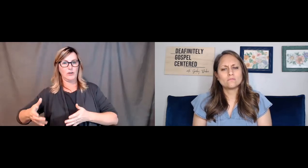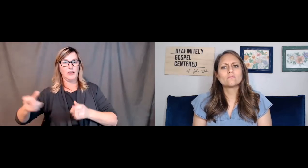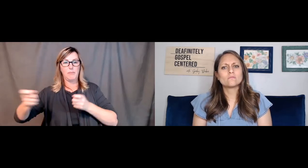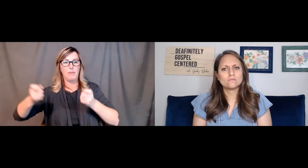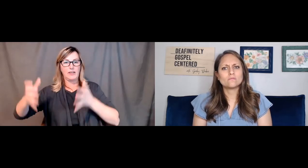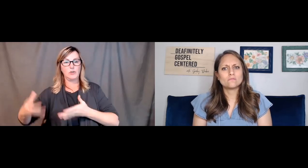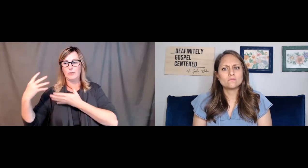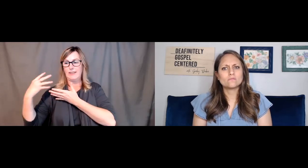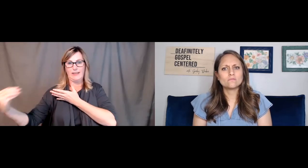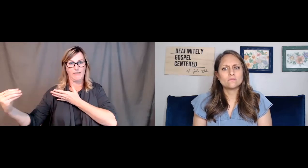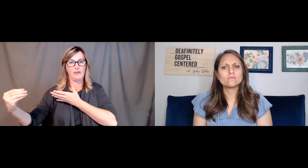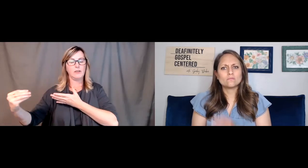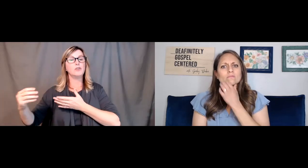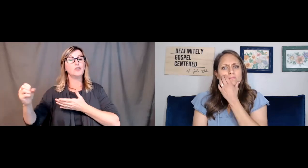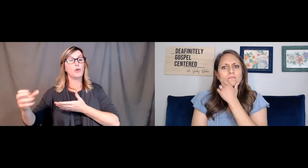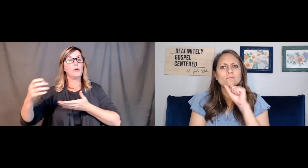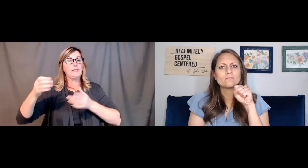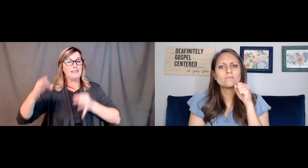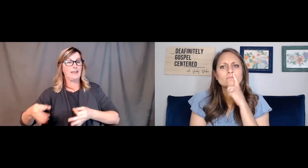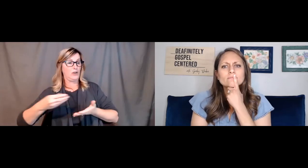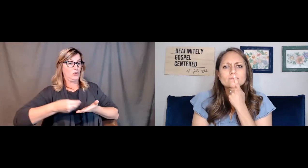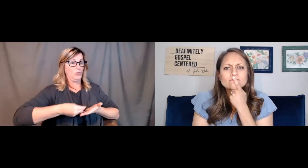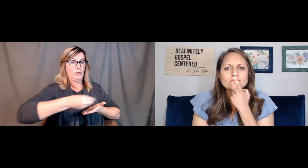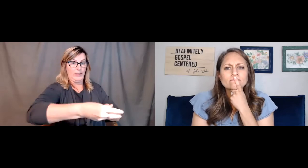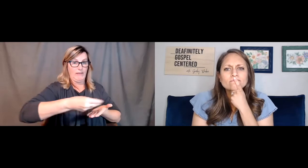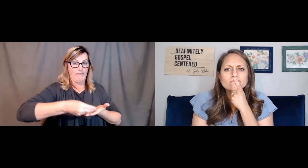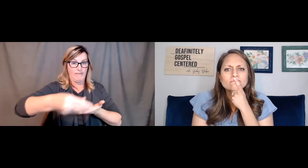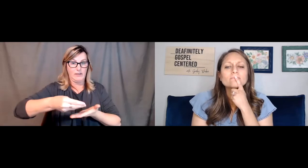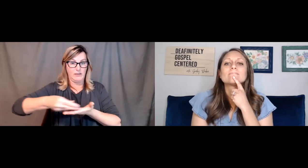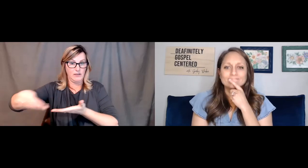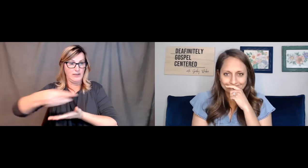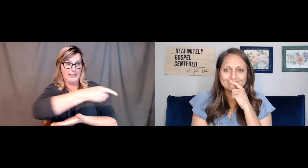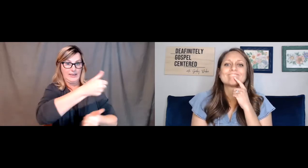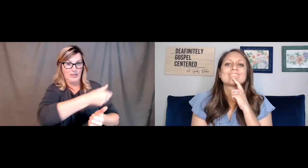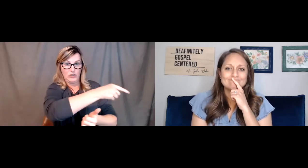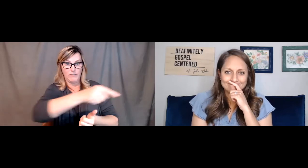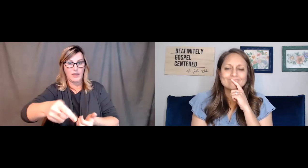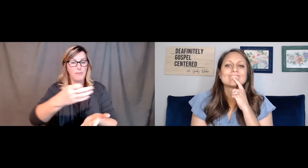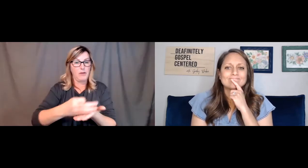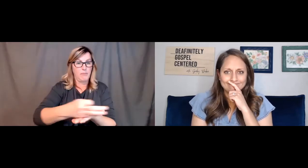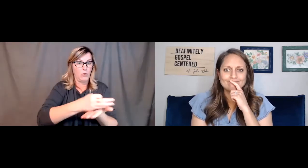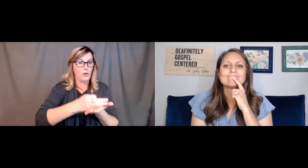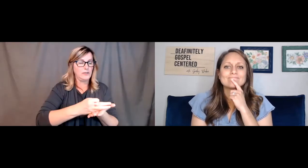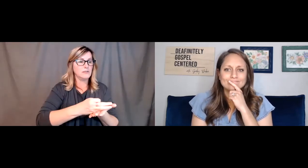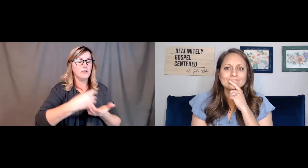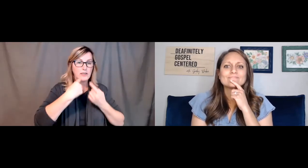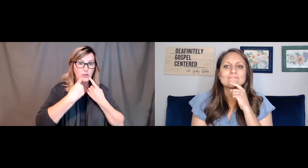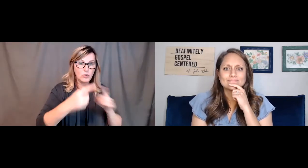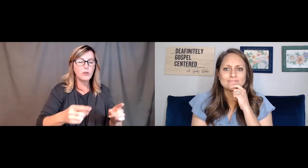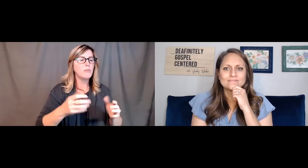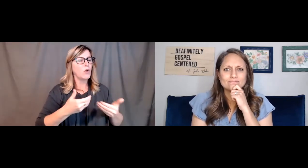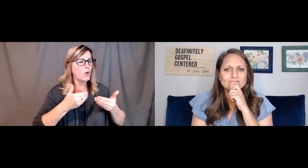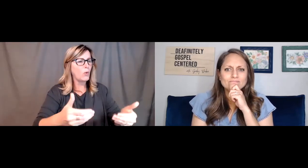that their master was leaving, and so he decided to give each of his servants some